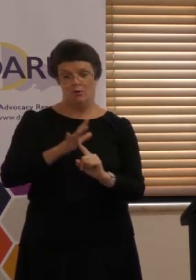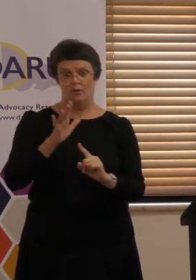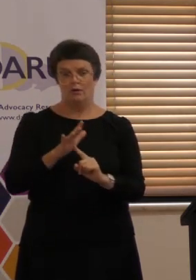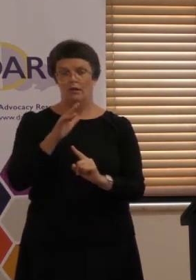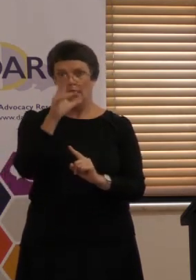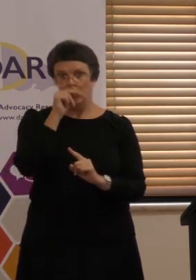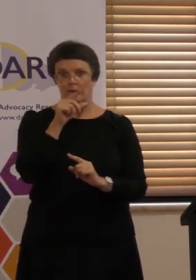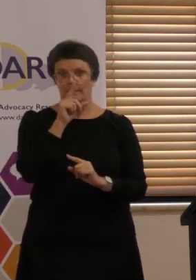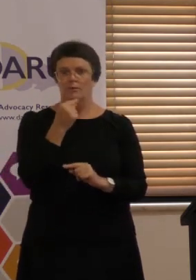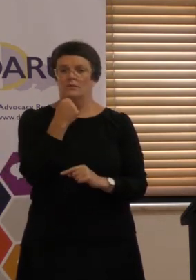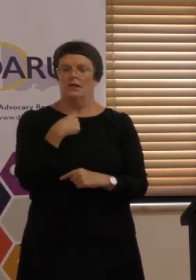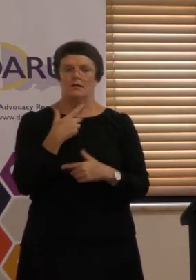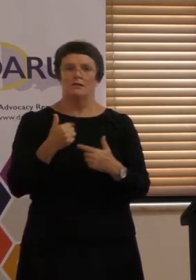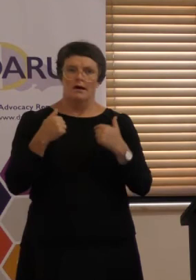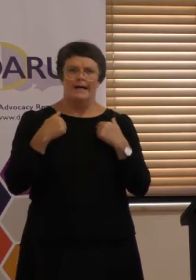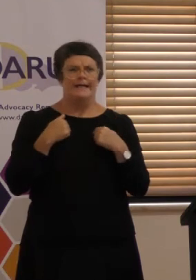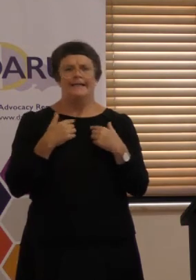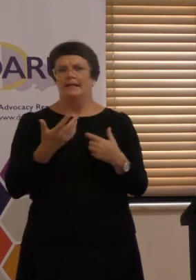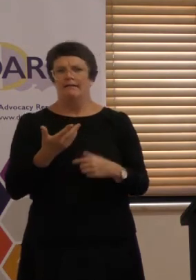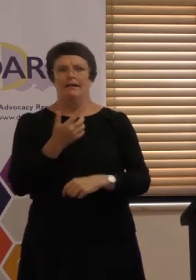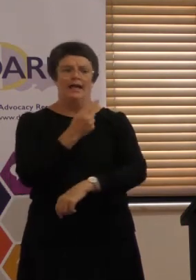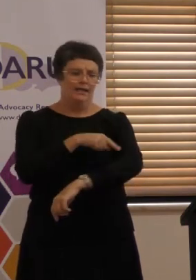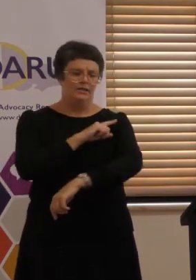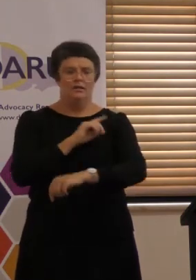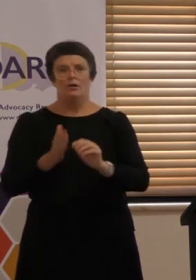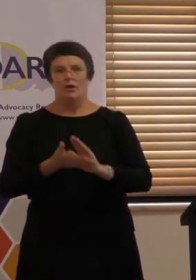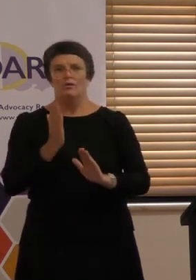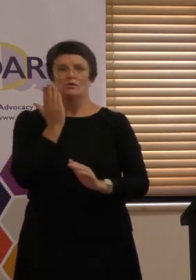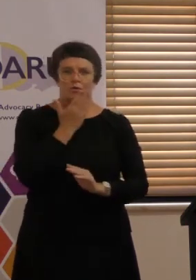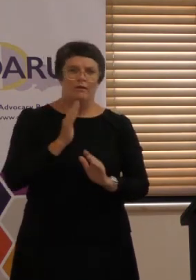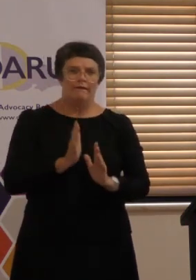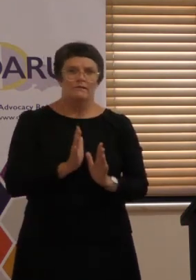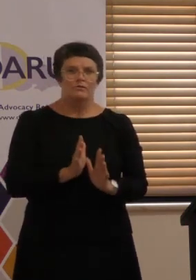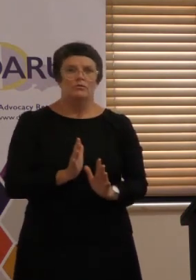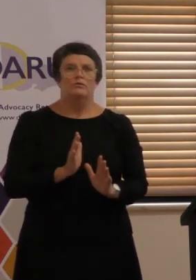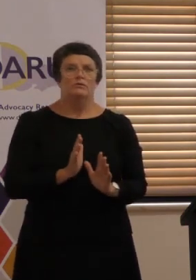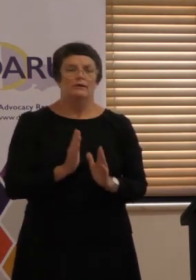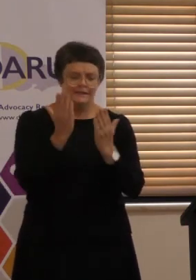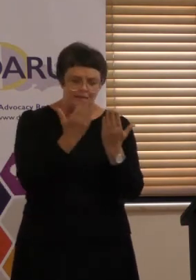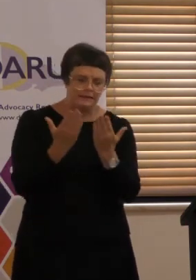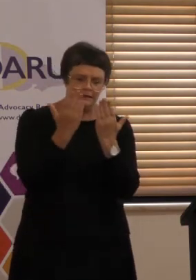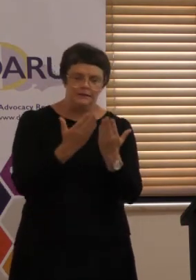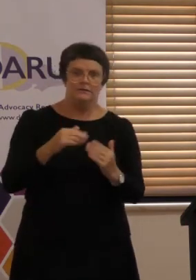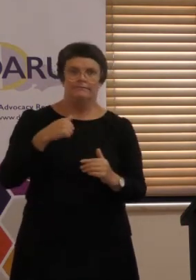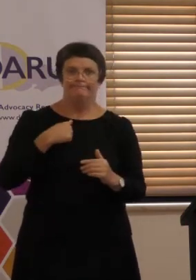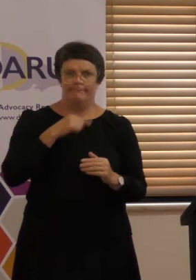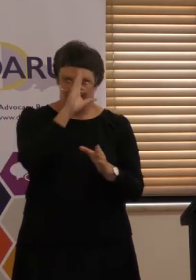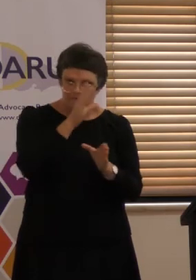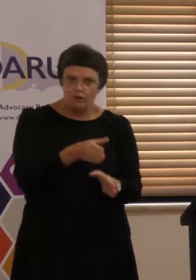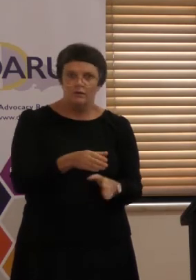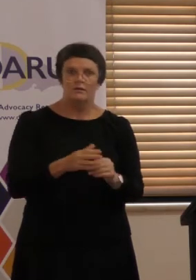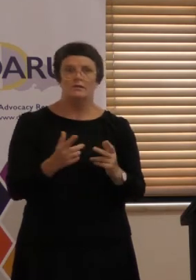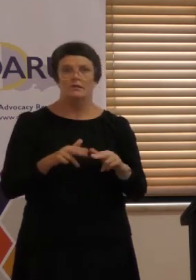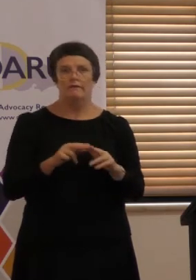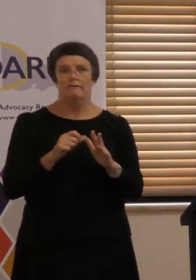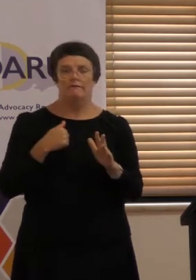us, I only really have the energy to go to school and to study, and I really just want to focus on my studies because if I do